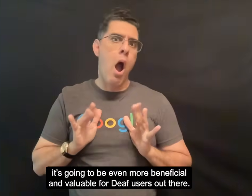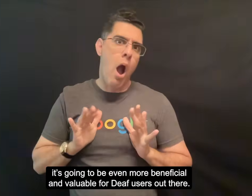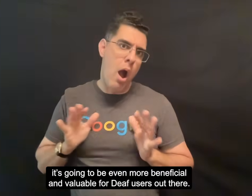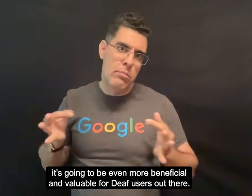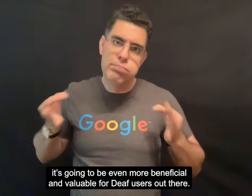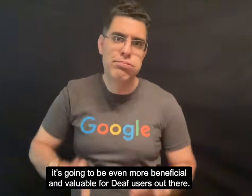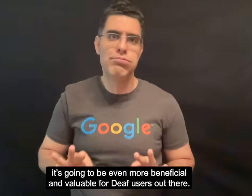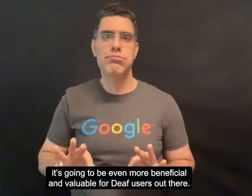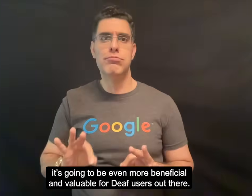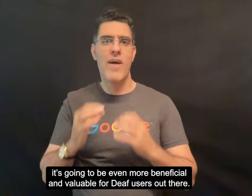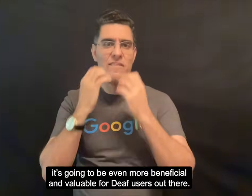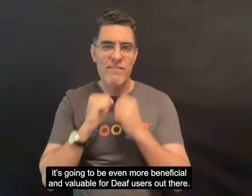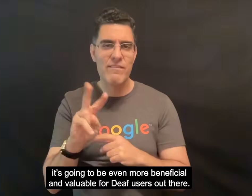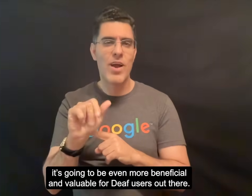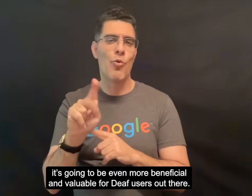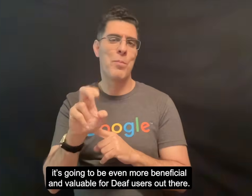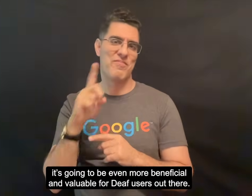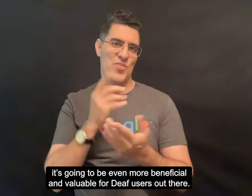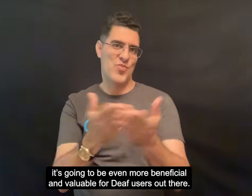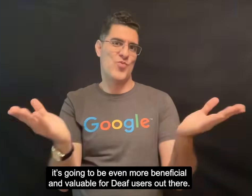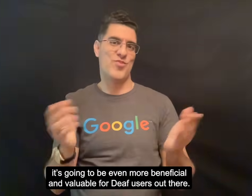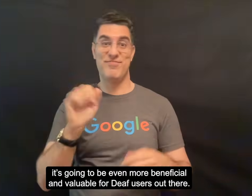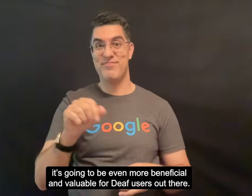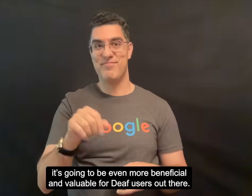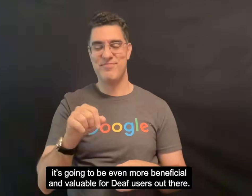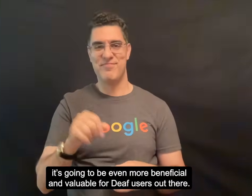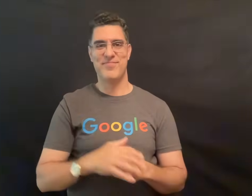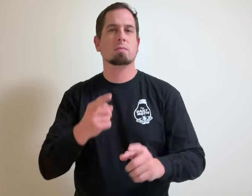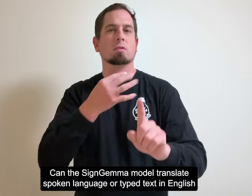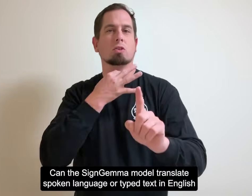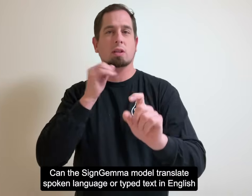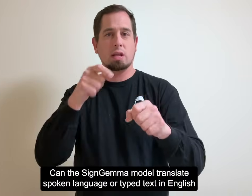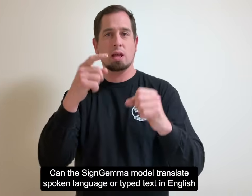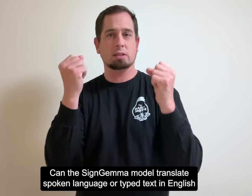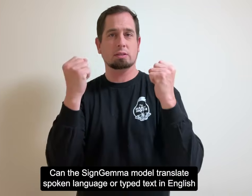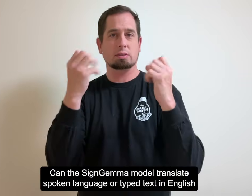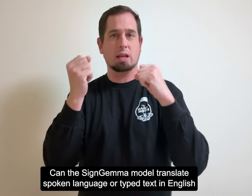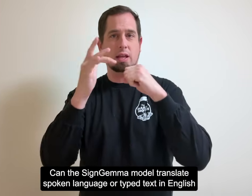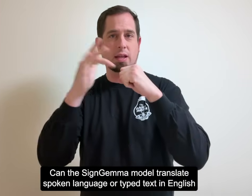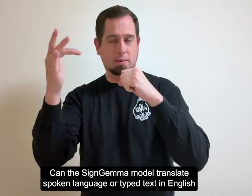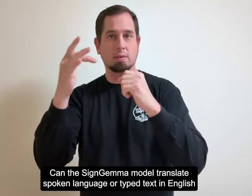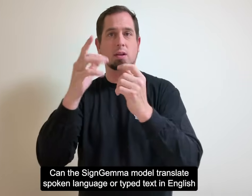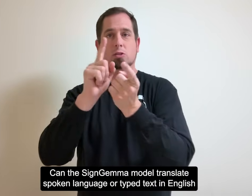more beneficial and valuable for Deaf users out there. Can the Sign Gemma model translate